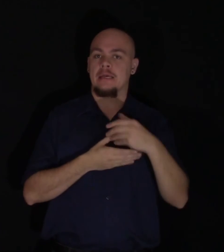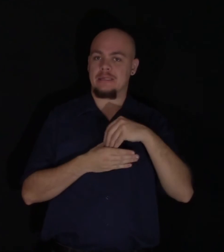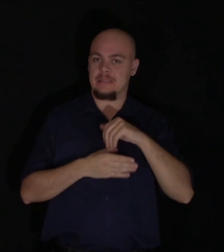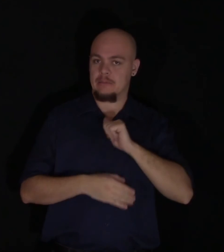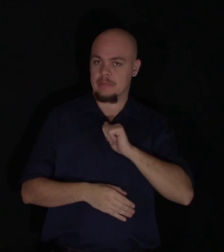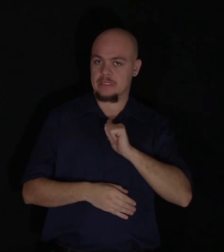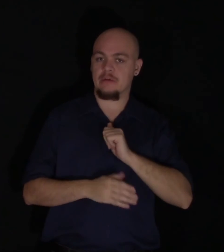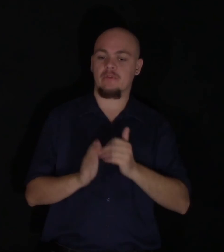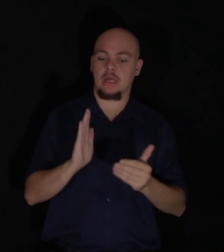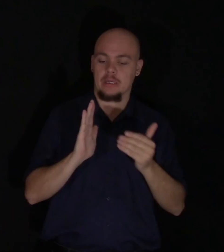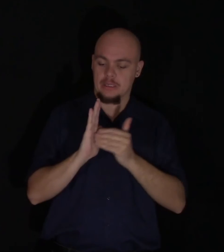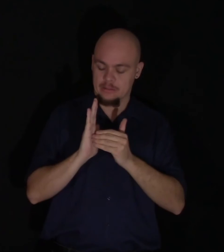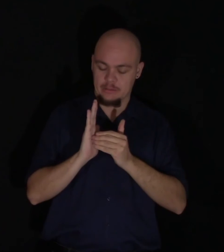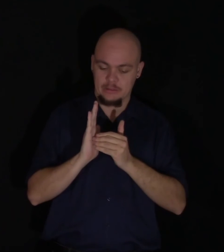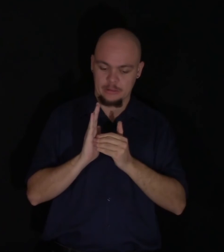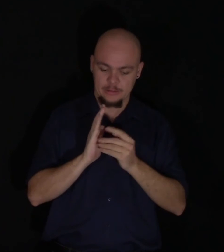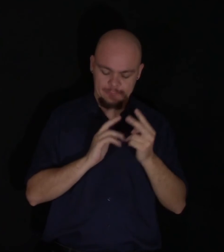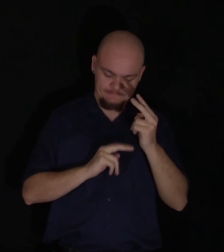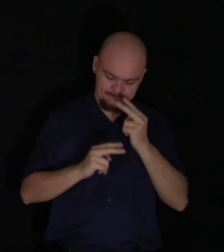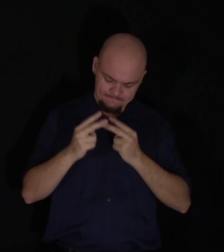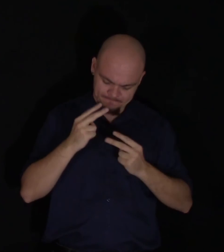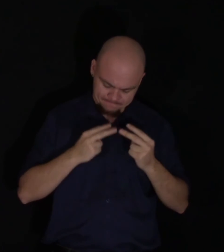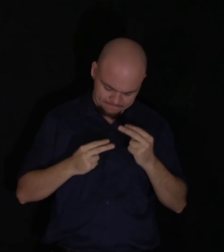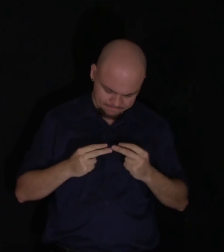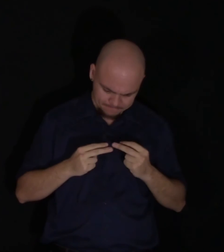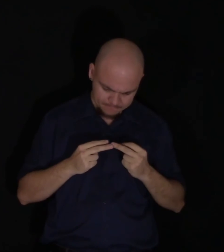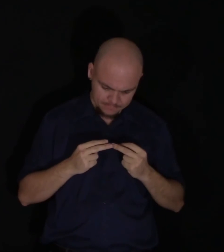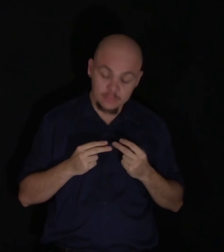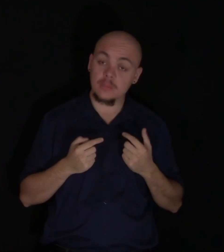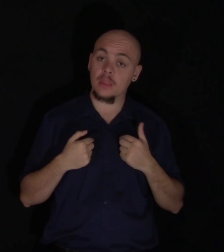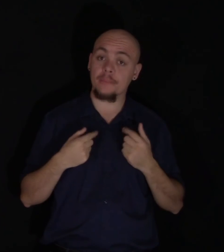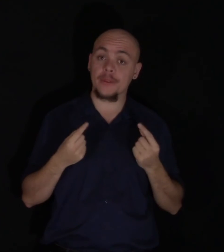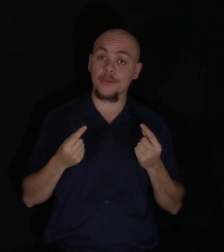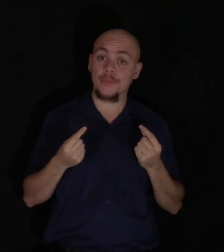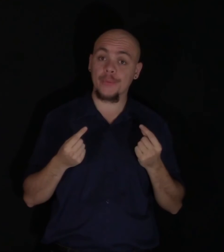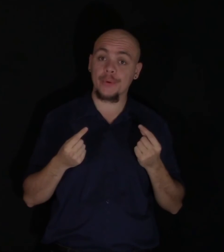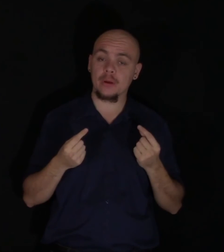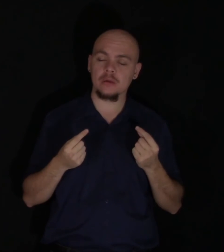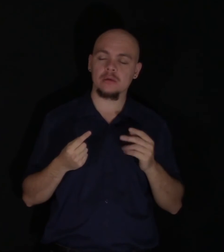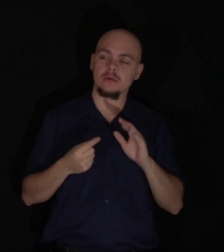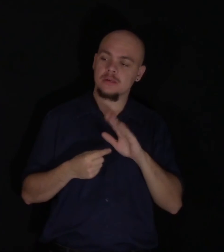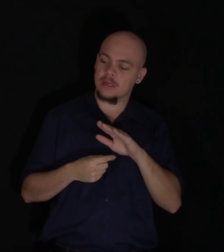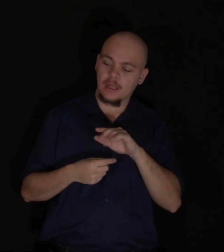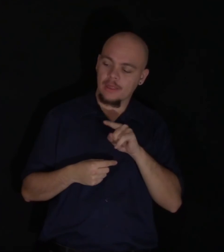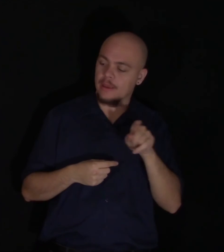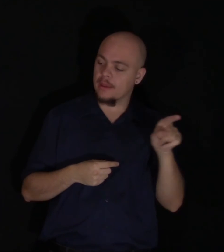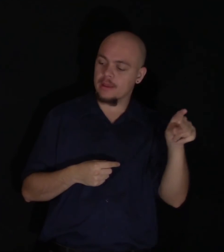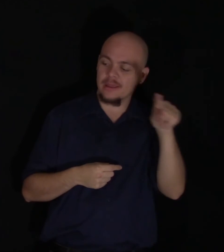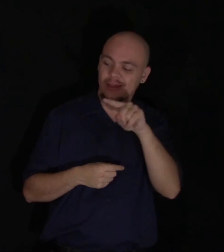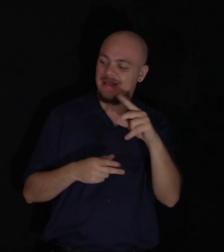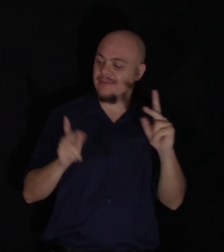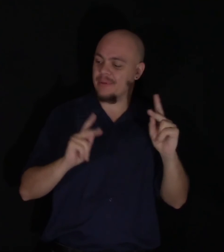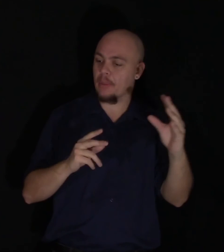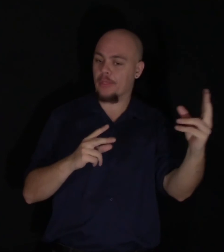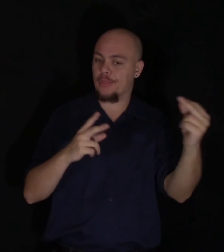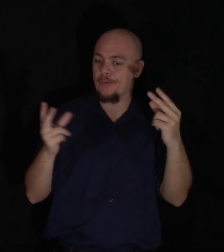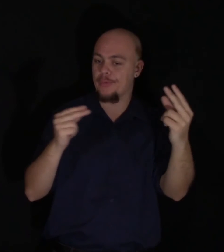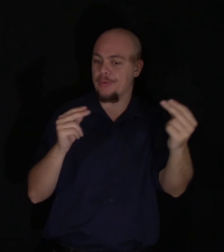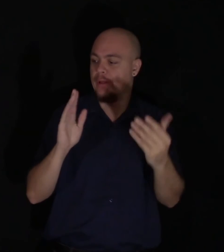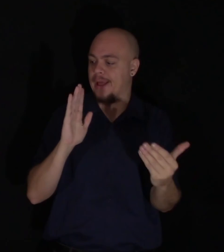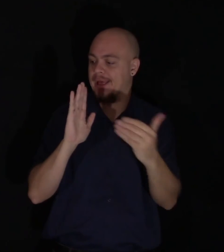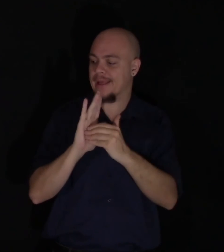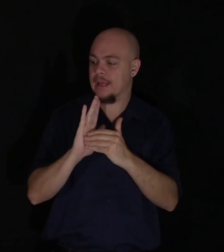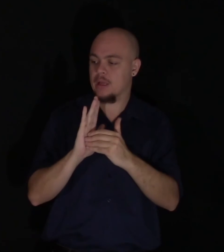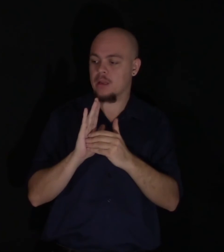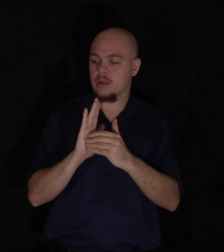and I self-reflected. And here's what I did. I said to myself, you know what? These voices that I'm hearing have clicked in again because